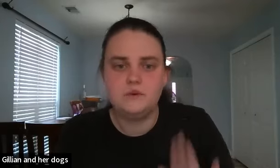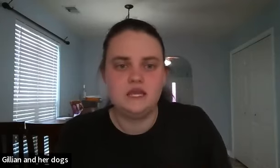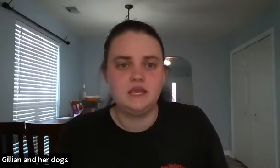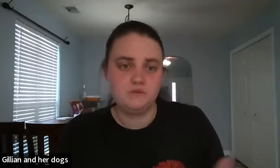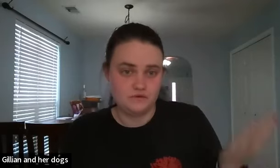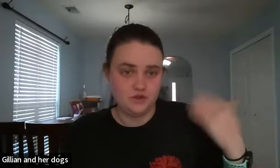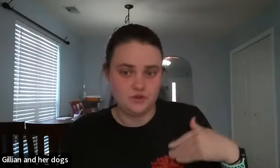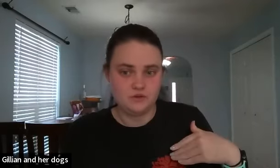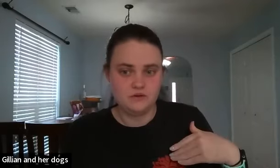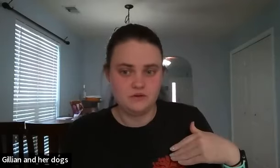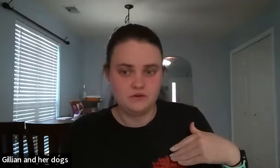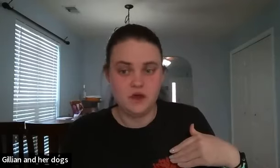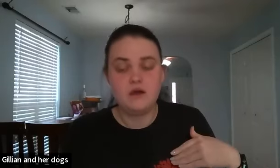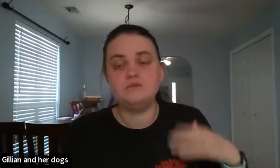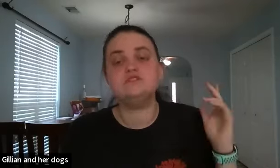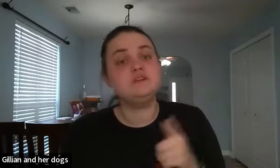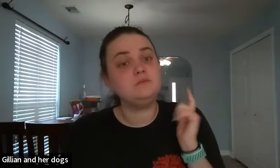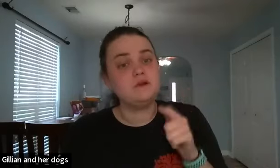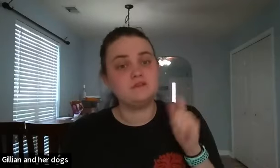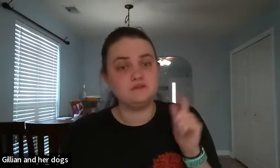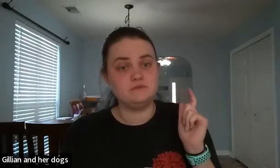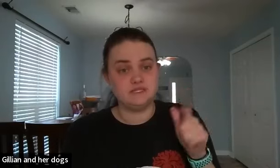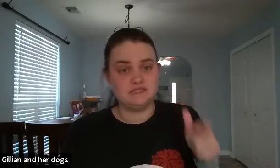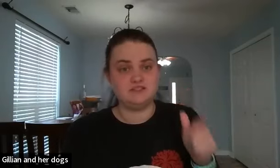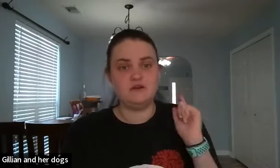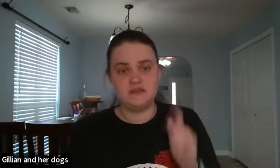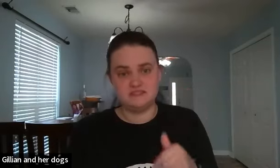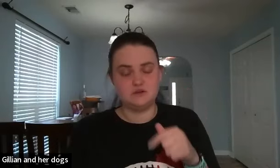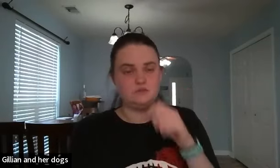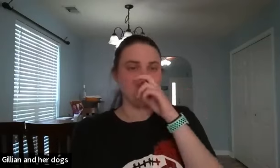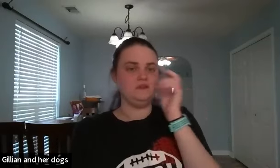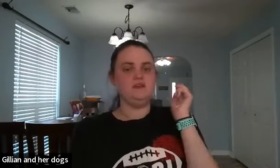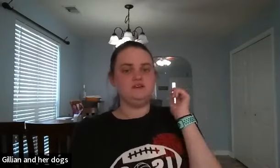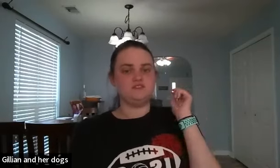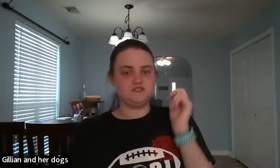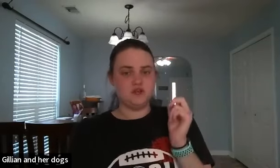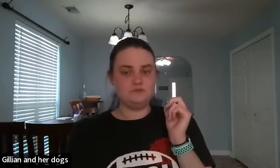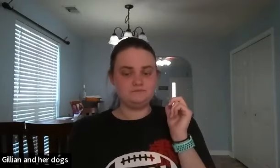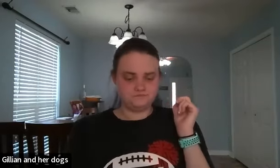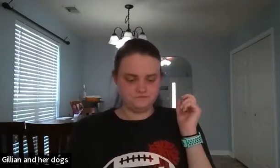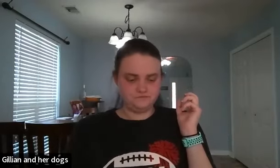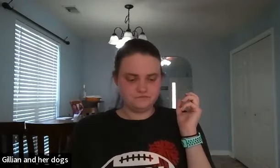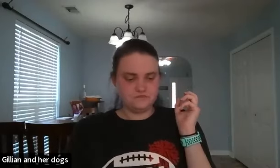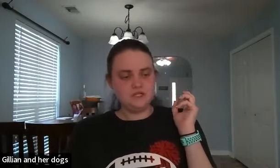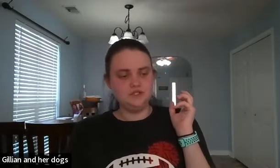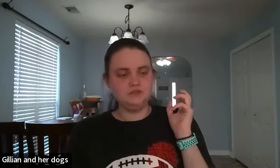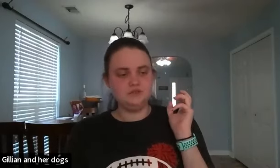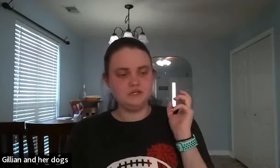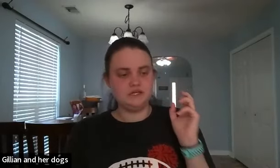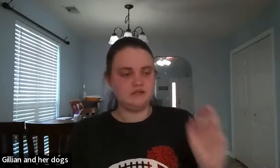we review? Oh, so little brother, little big sister. Okay, that's a good one. So you could